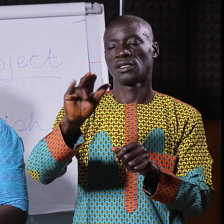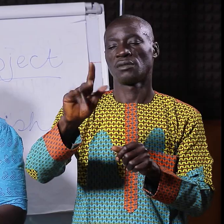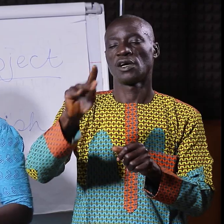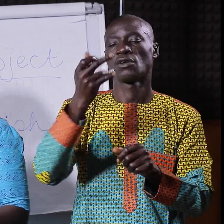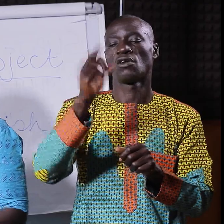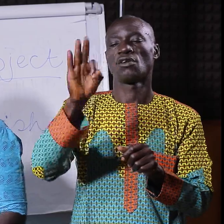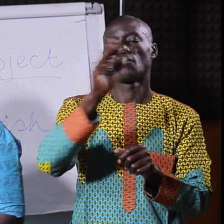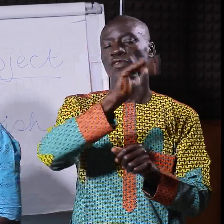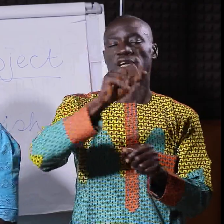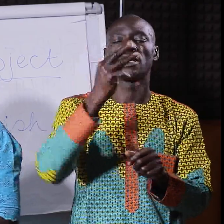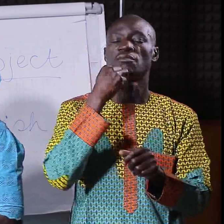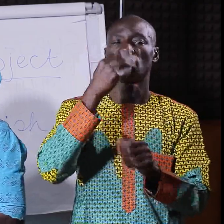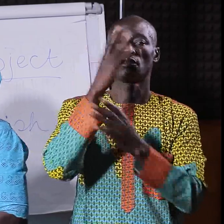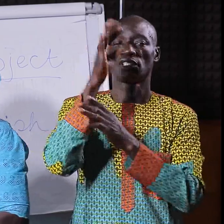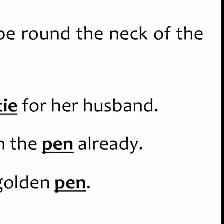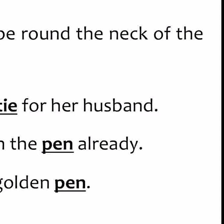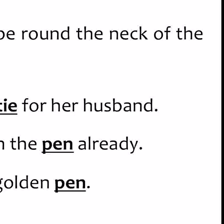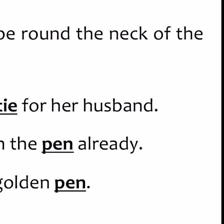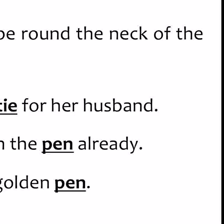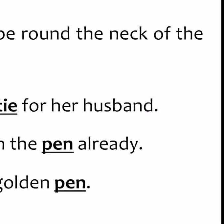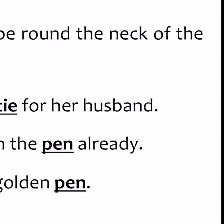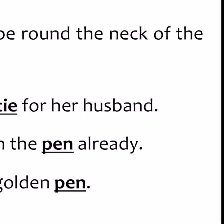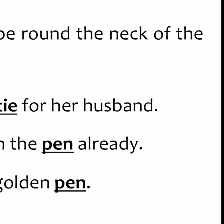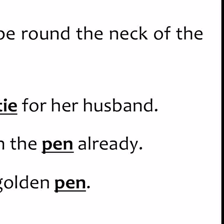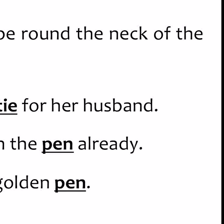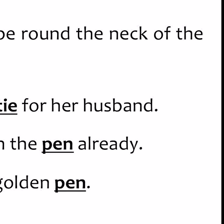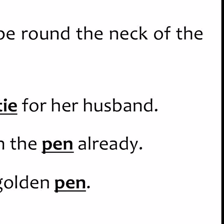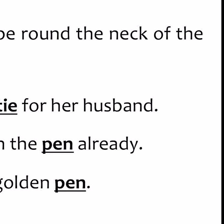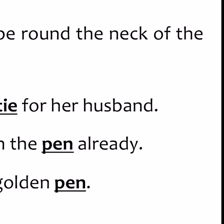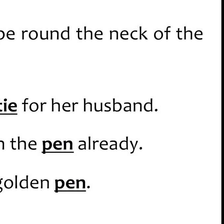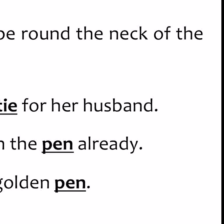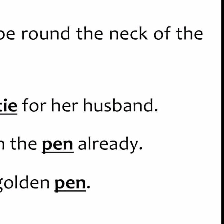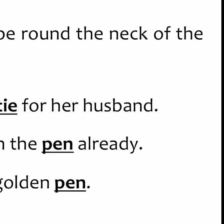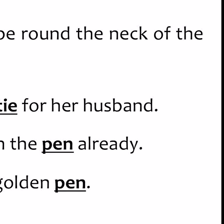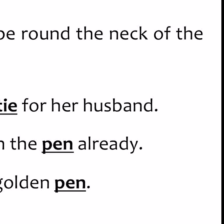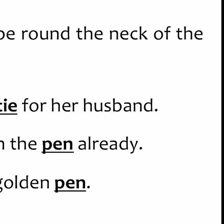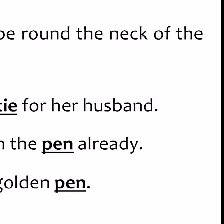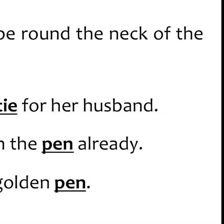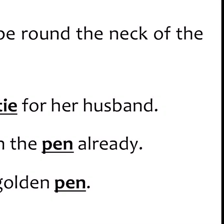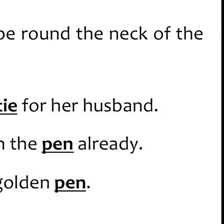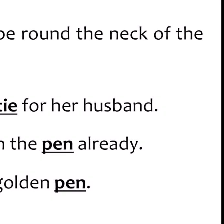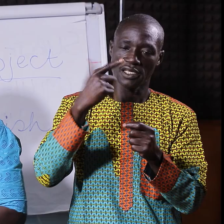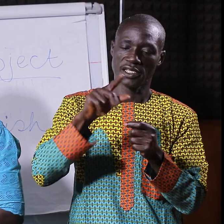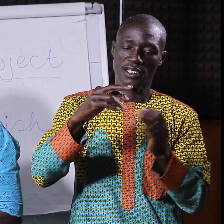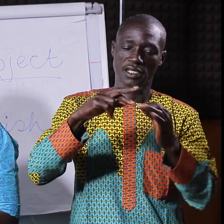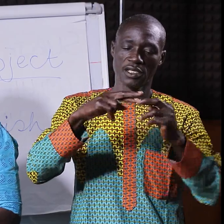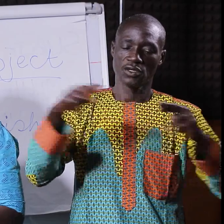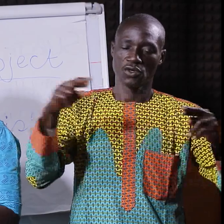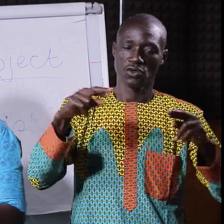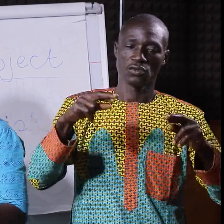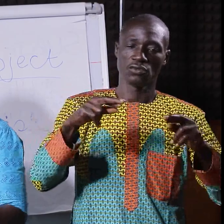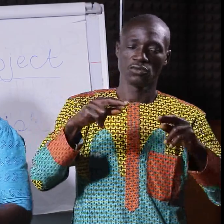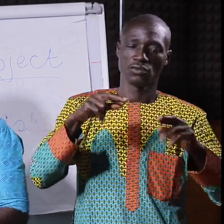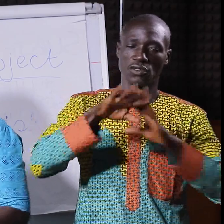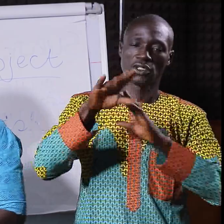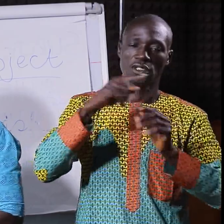tree. That's a noun. 3, please tie the rope around the neck of the goat. That's a verb,